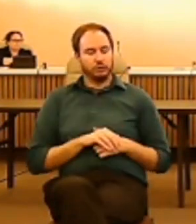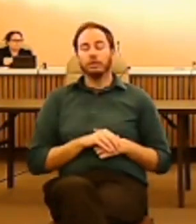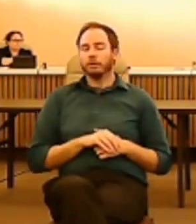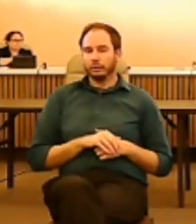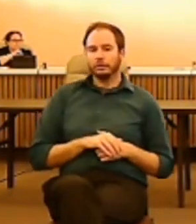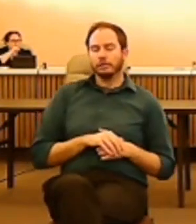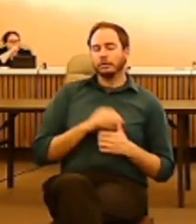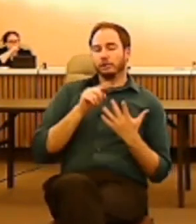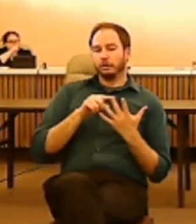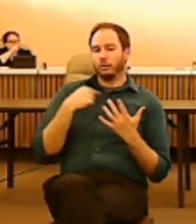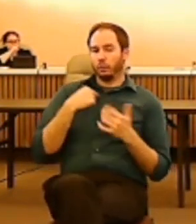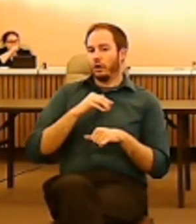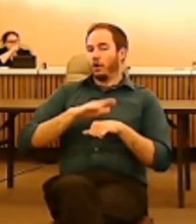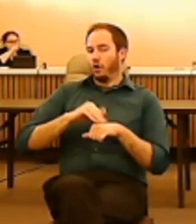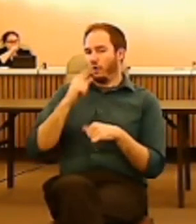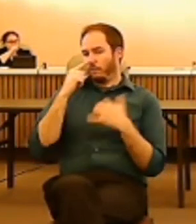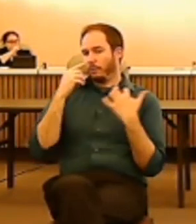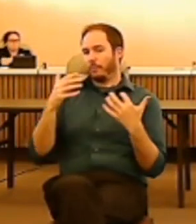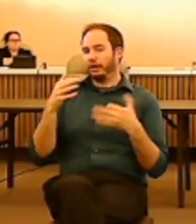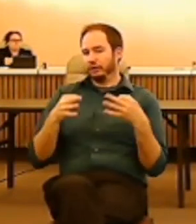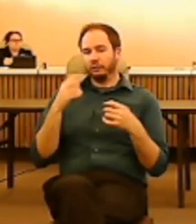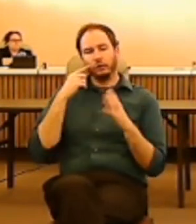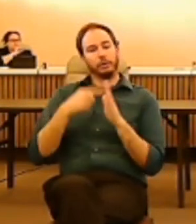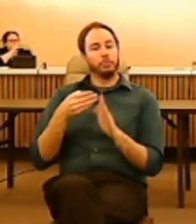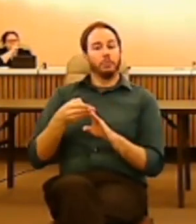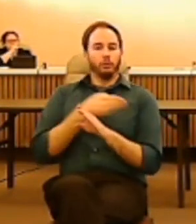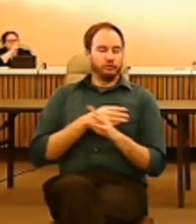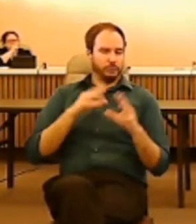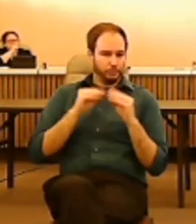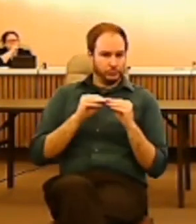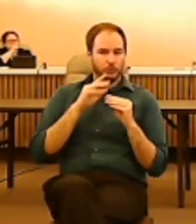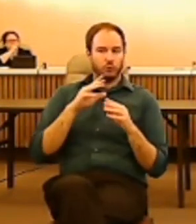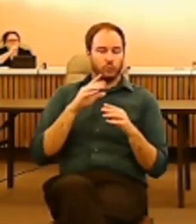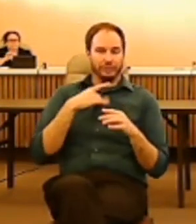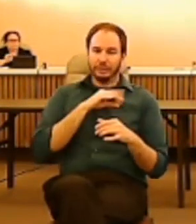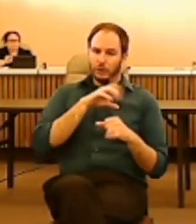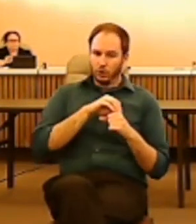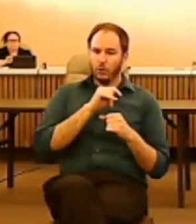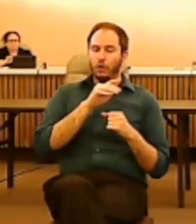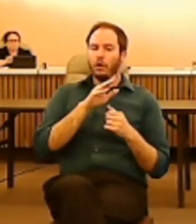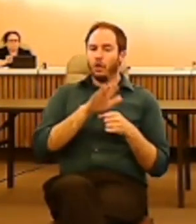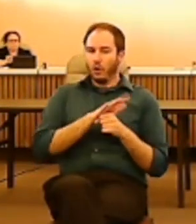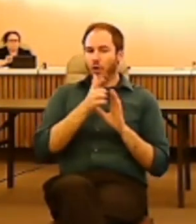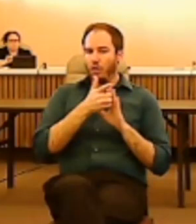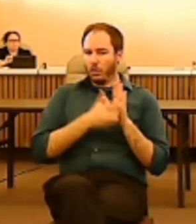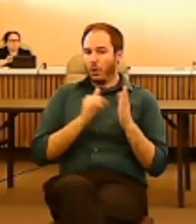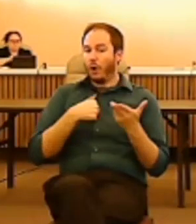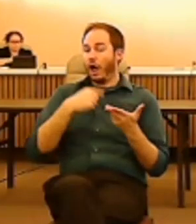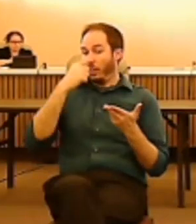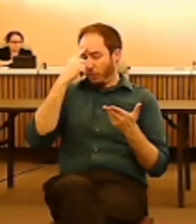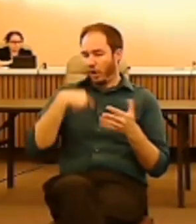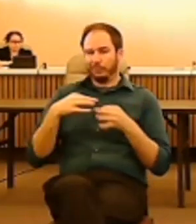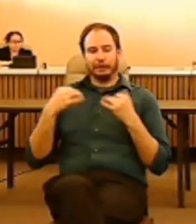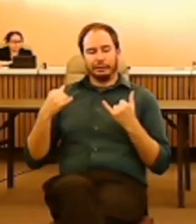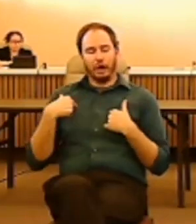Well, when we call for the public hearing at the previous meeting, it included the local law, it included all that stuff. That's what I thought I was explaining